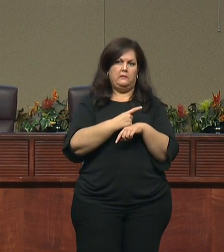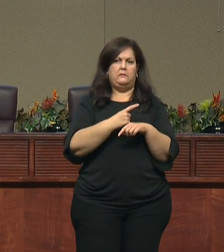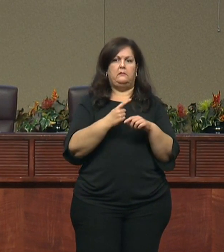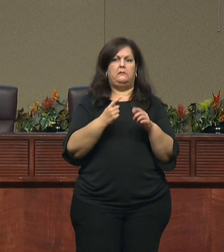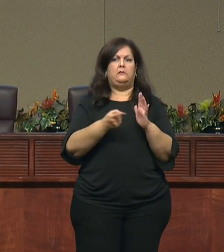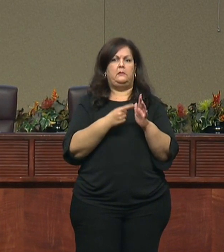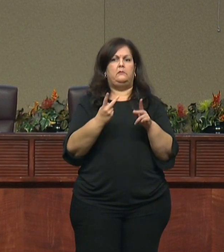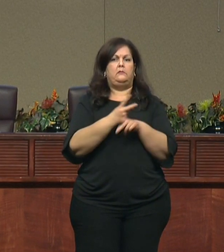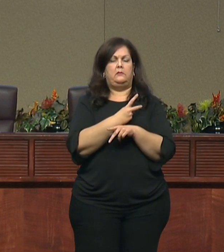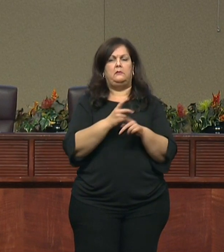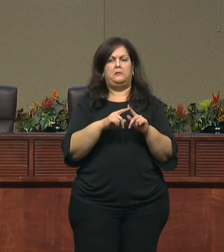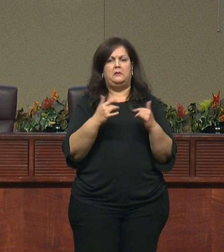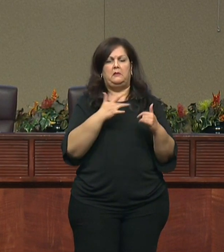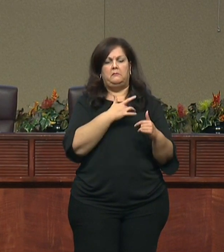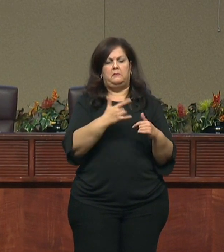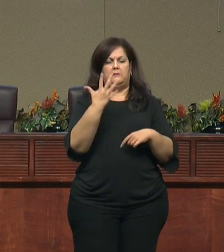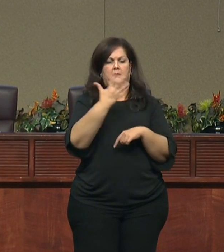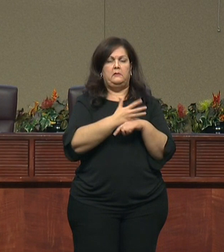cases.